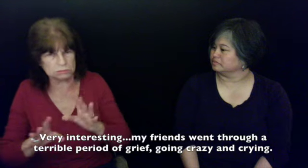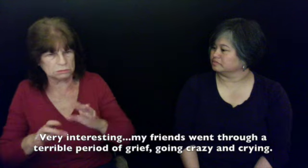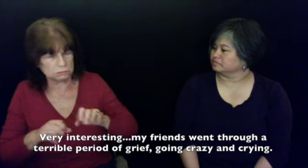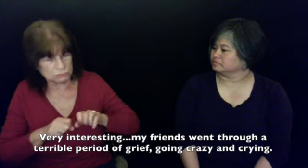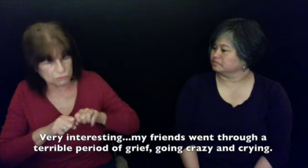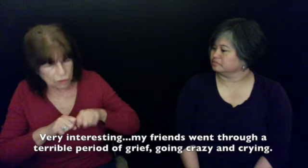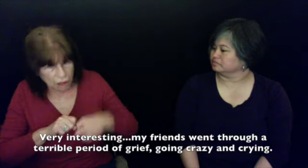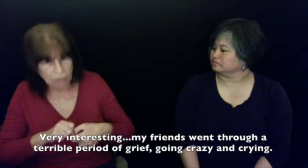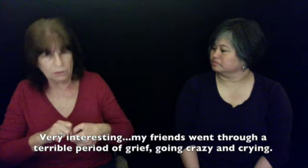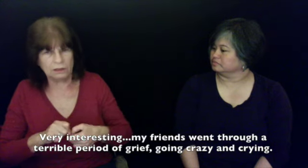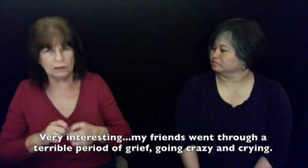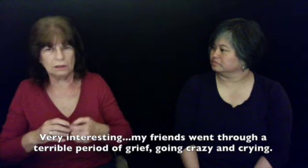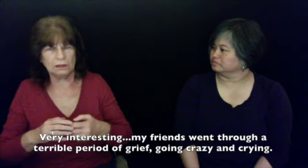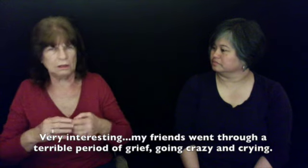crying.